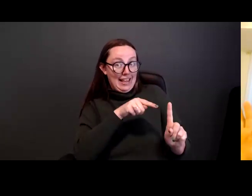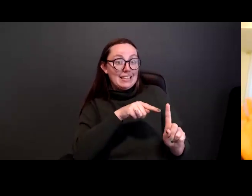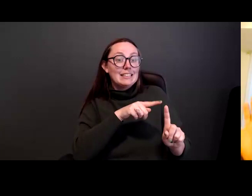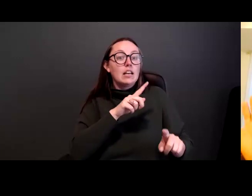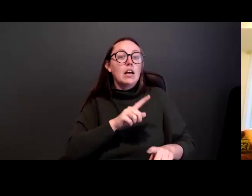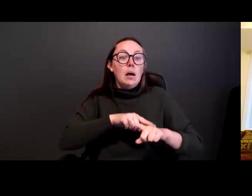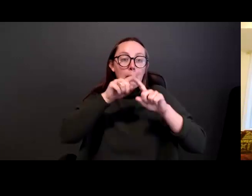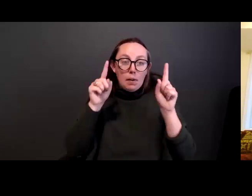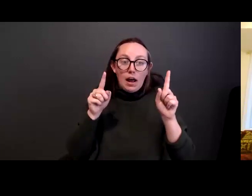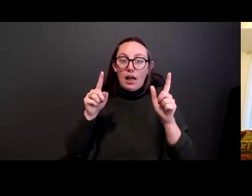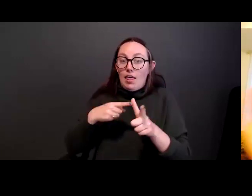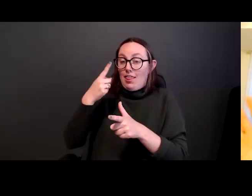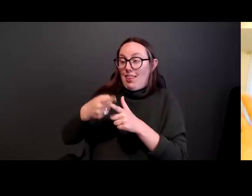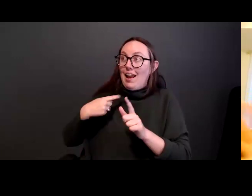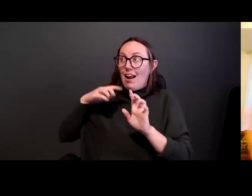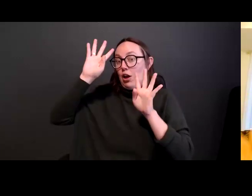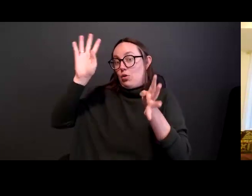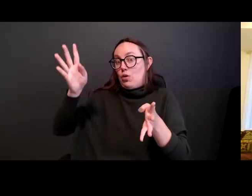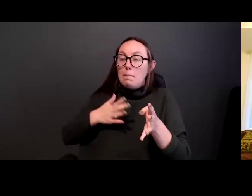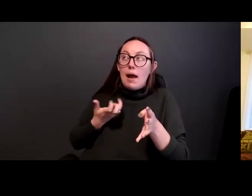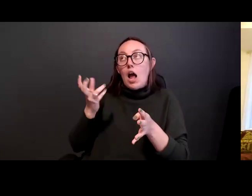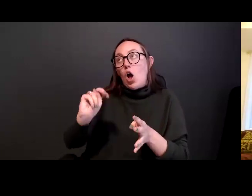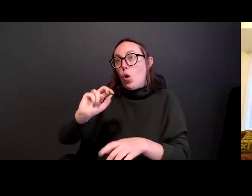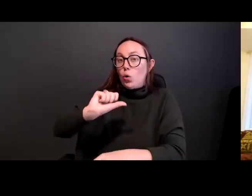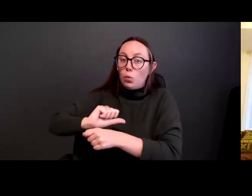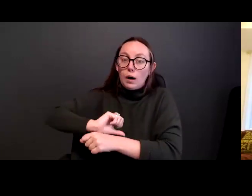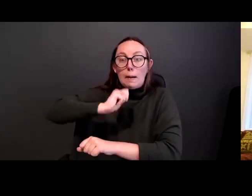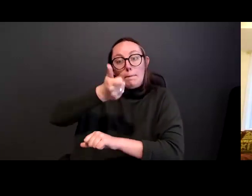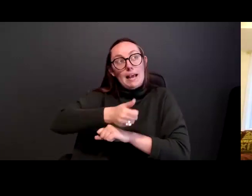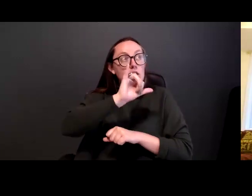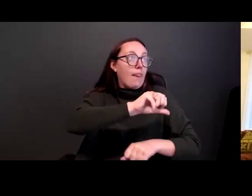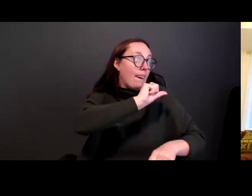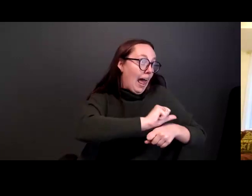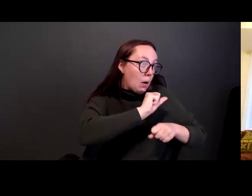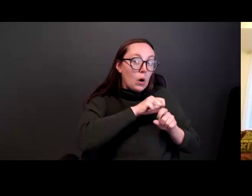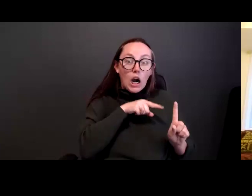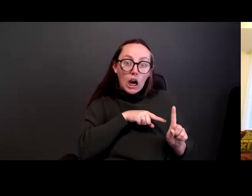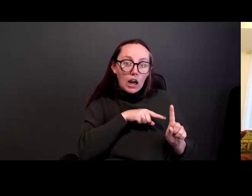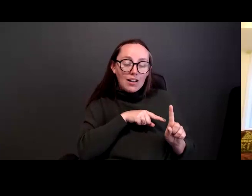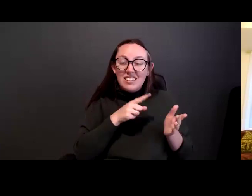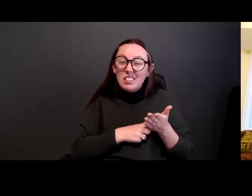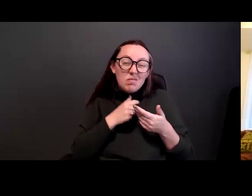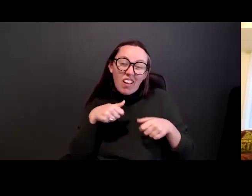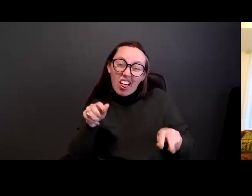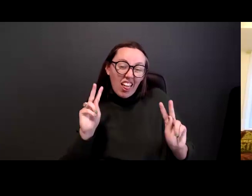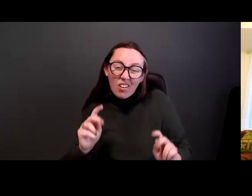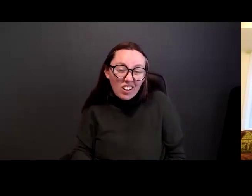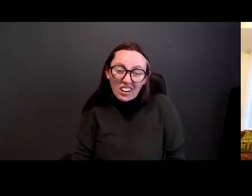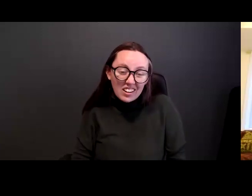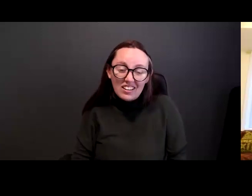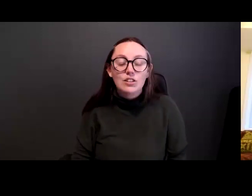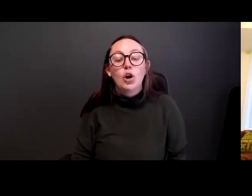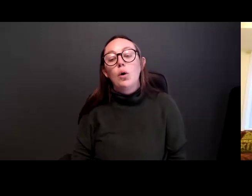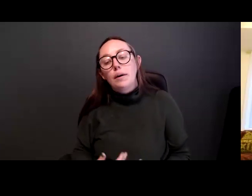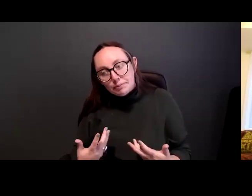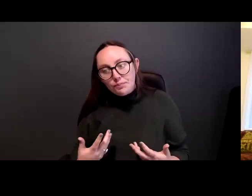actual work, I created something that's based on it, so what's the problem? And in some cases that's not okay either. And so I think one of the